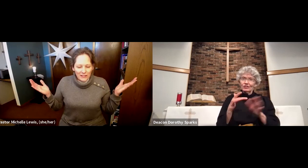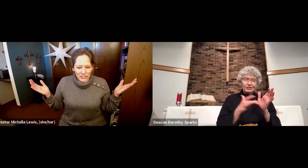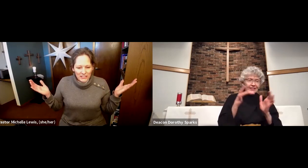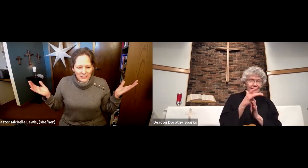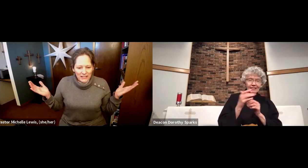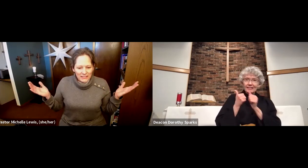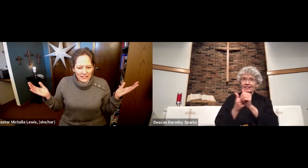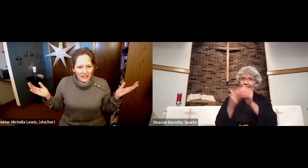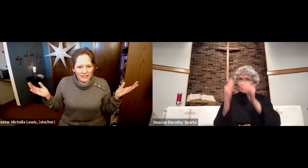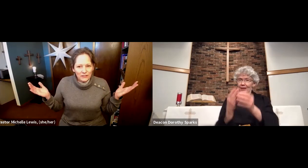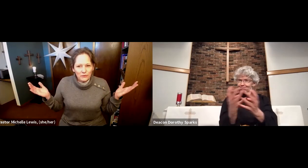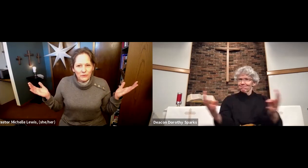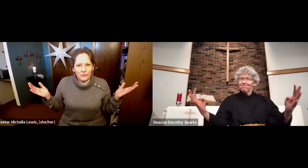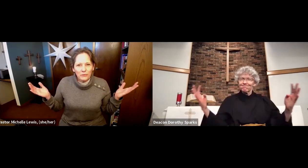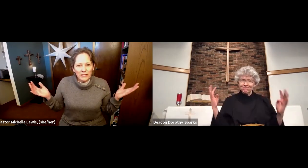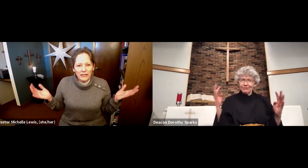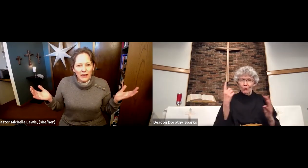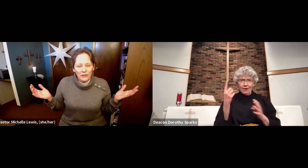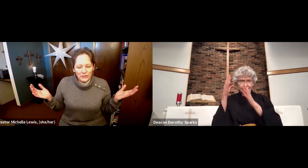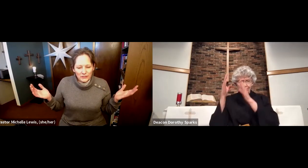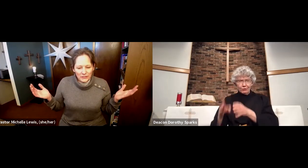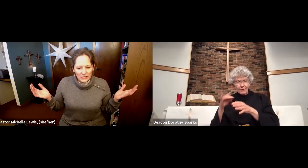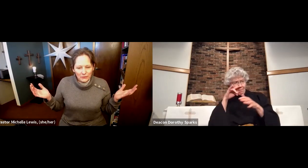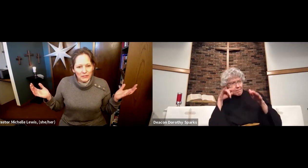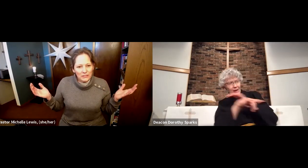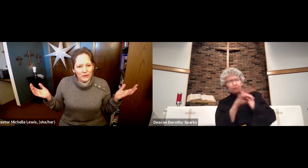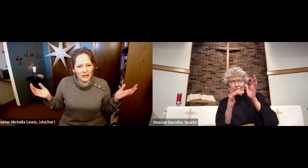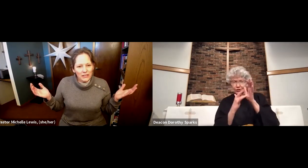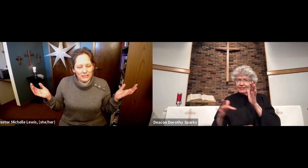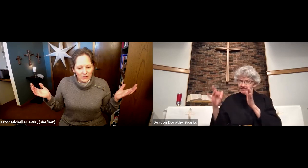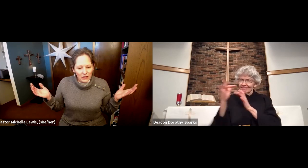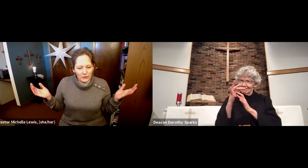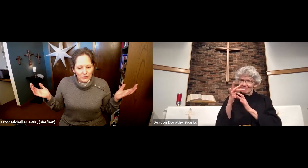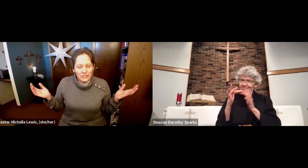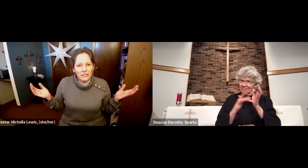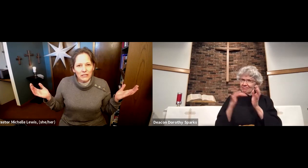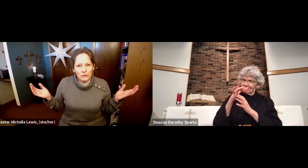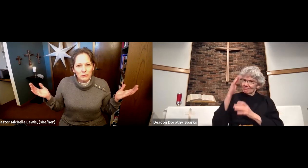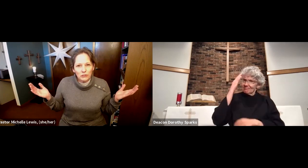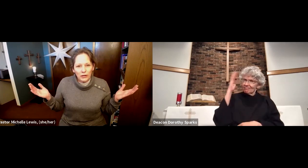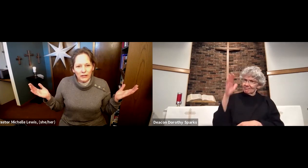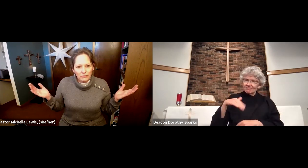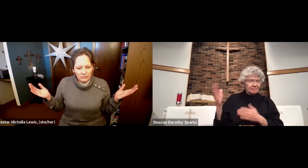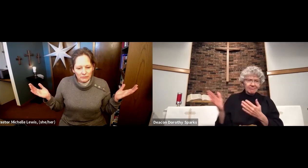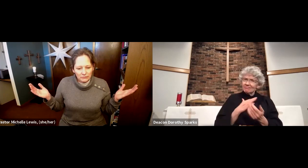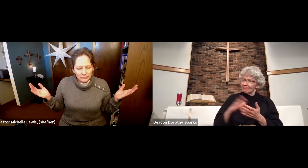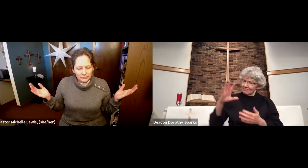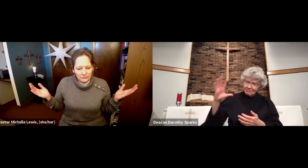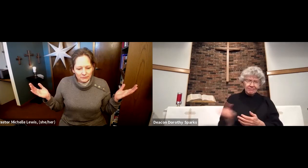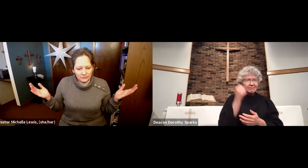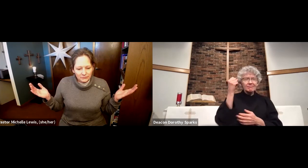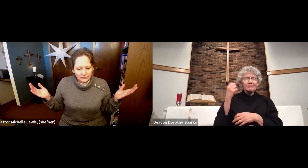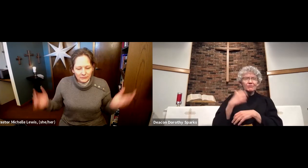On Jesus' last night, when he gathered with his friends and followers, he was betrayed.